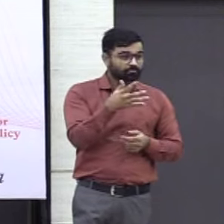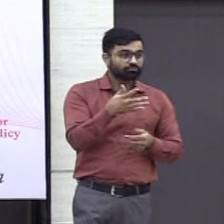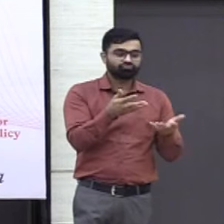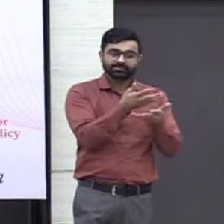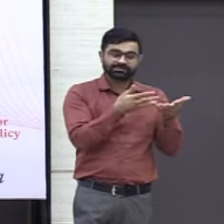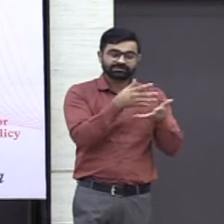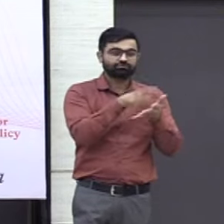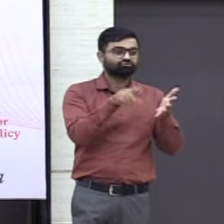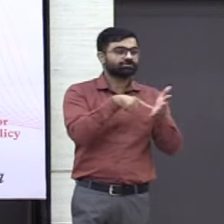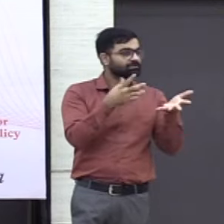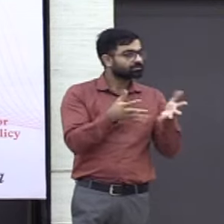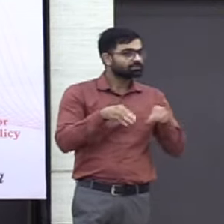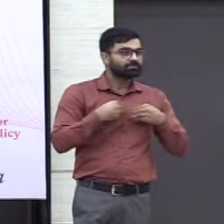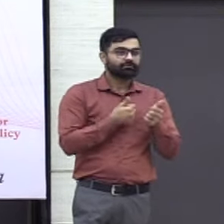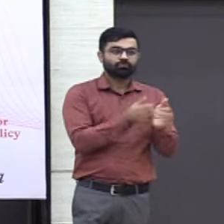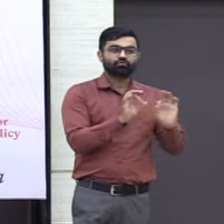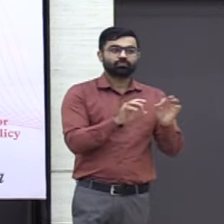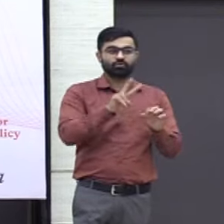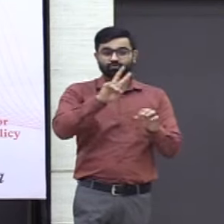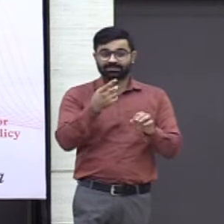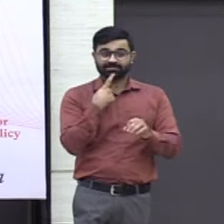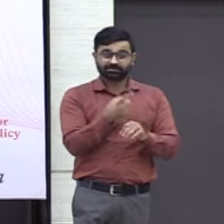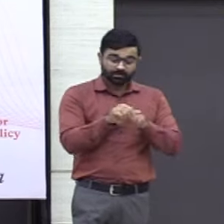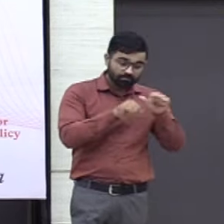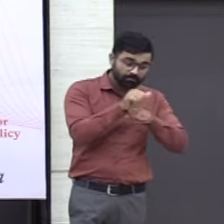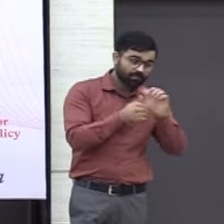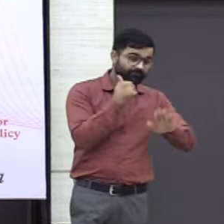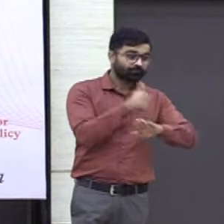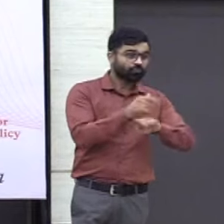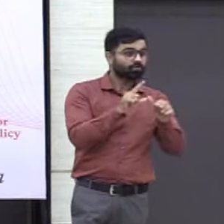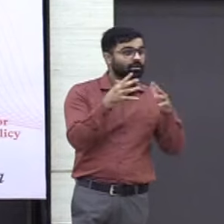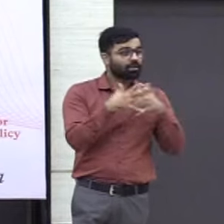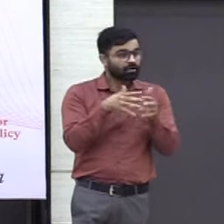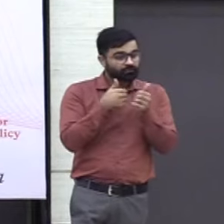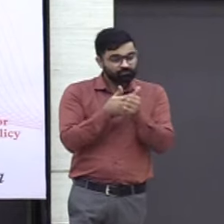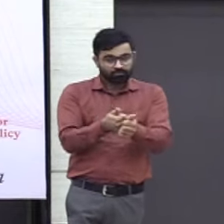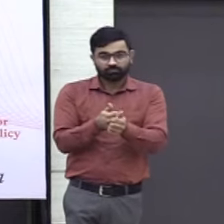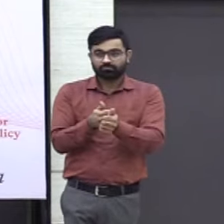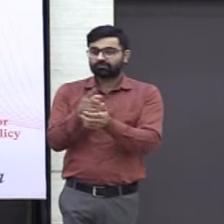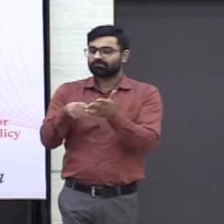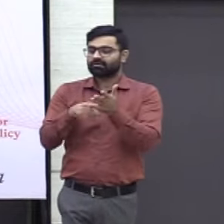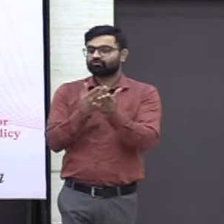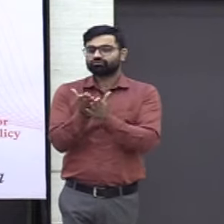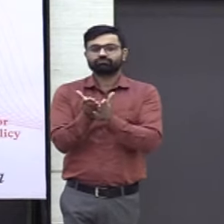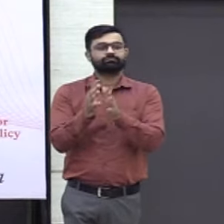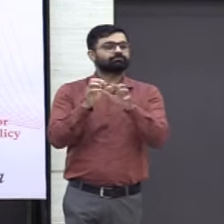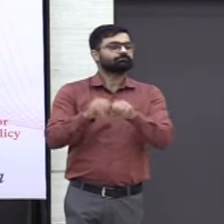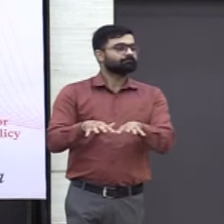discretion, which is why when 21 says procedure established by law, it eliminates